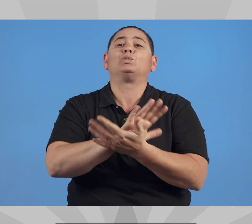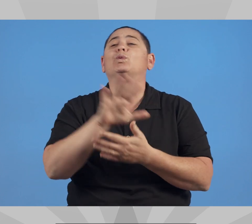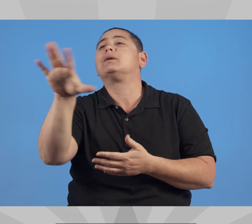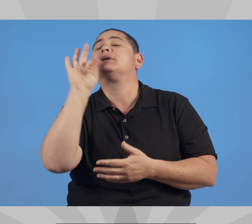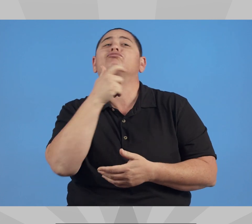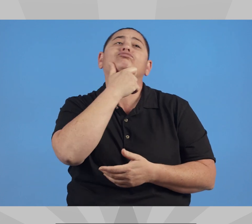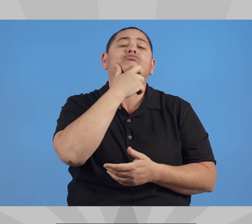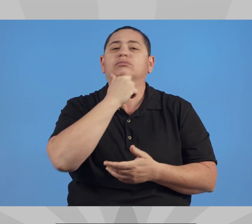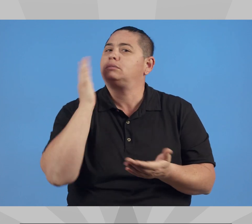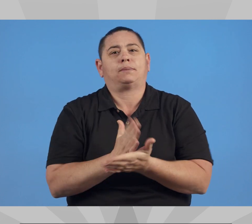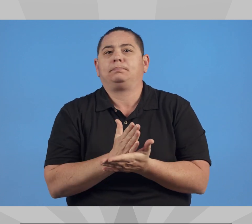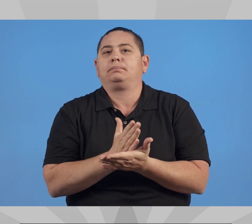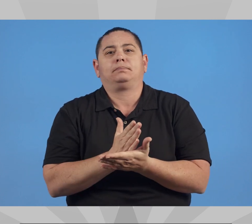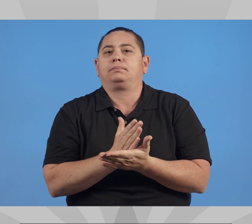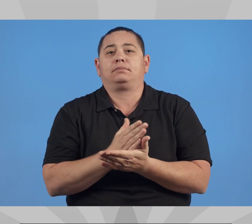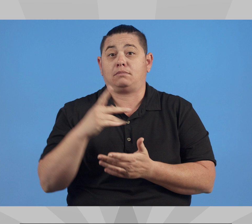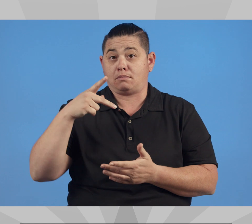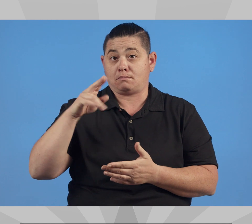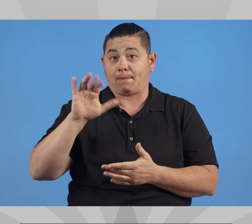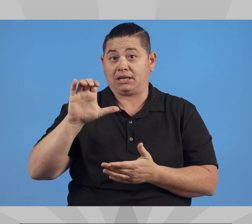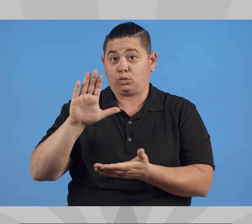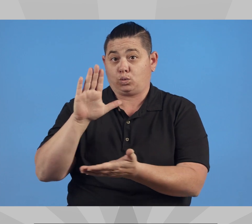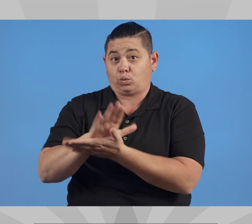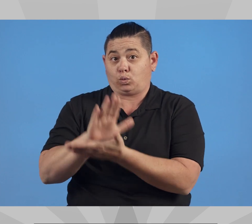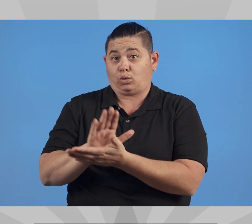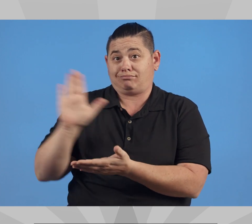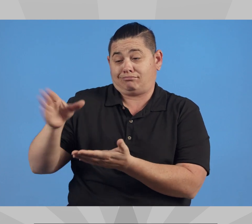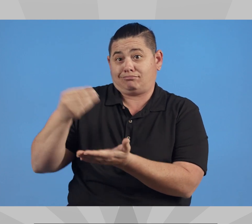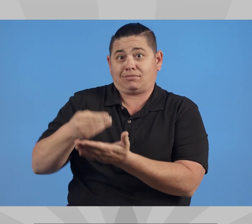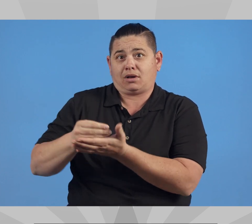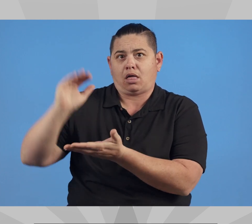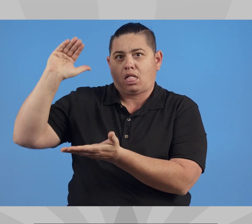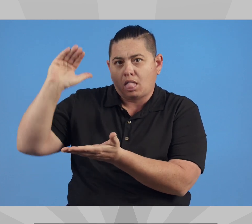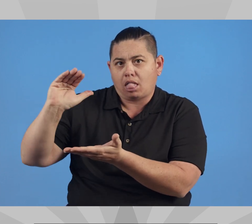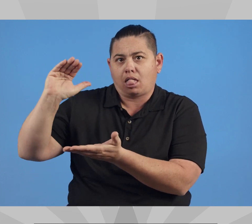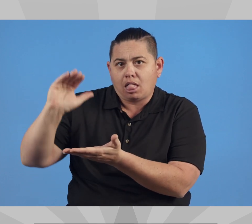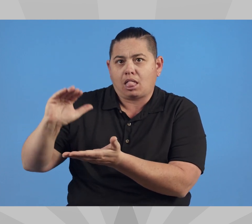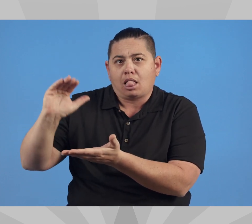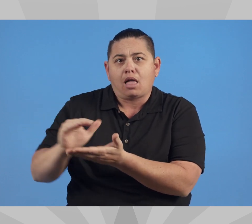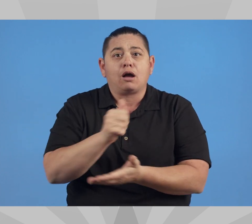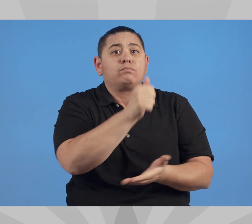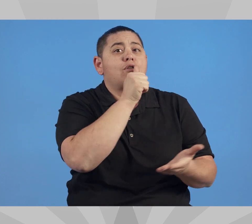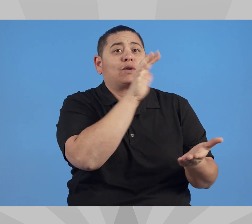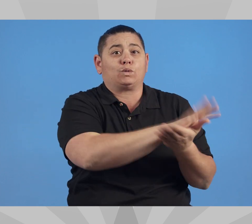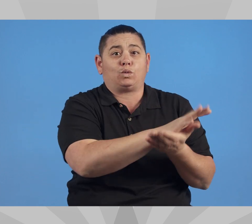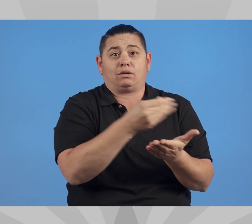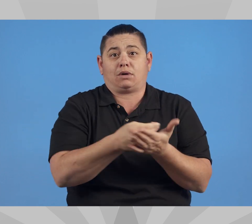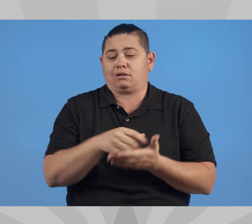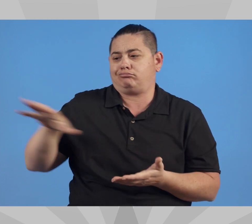Stop universal vouchers that are defunding our public schools and subsidizing private schools.